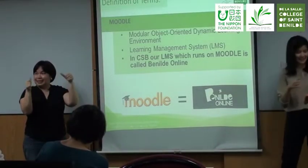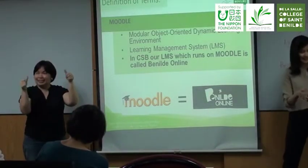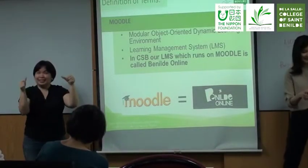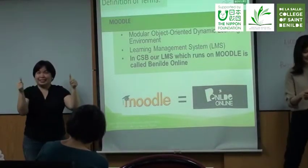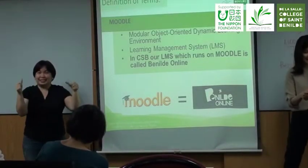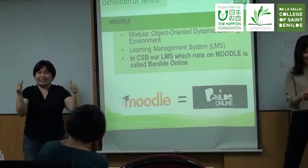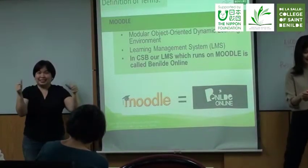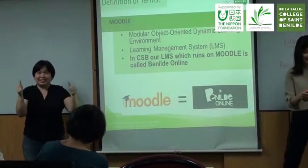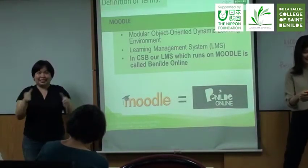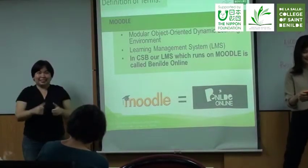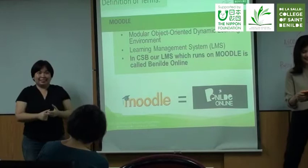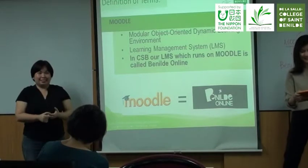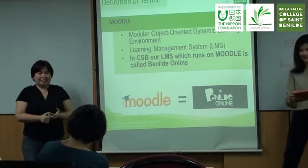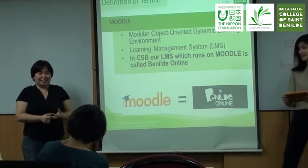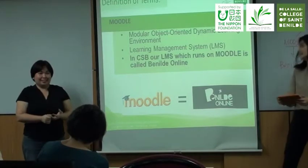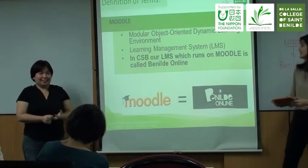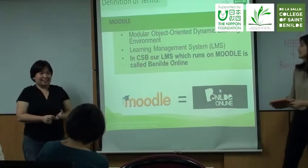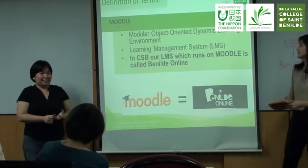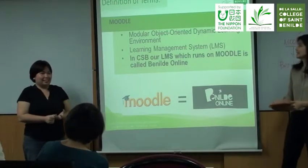Sige, okay. Next.